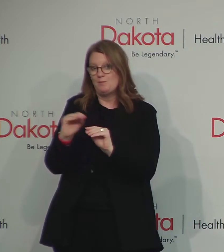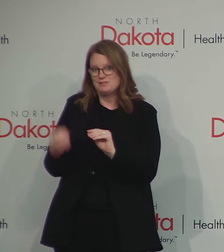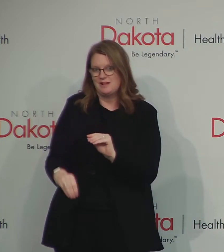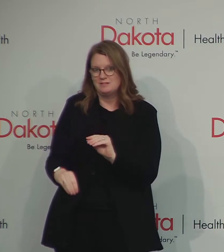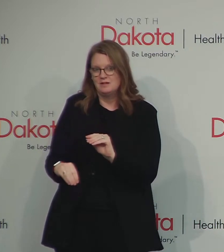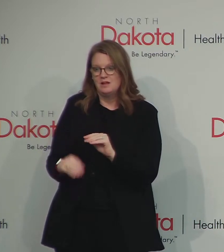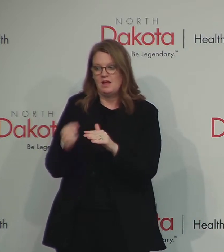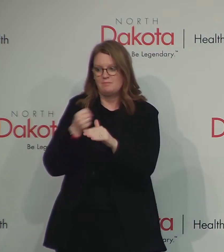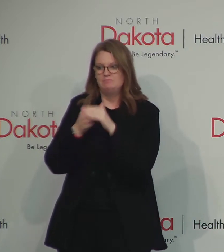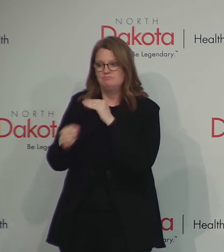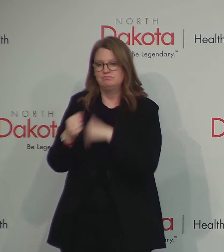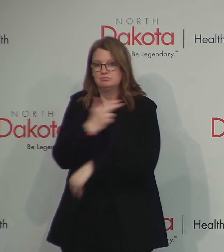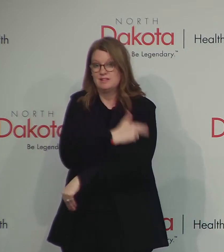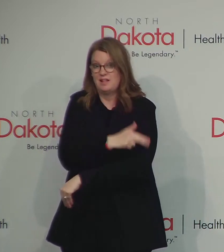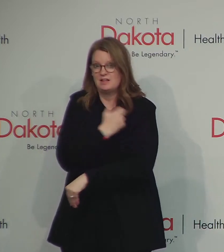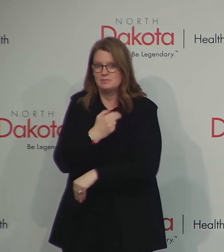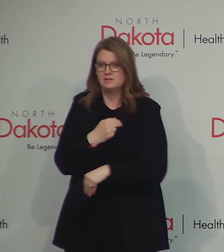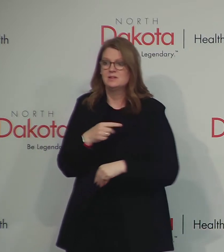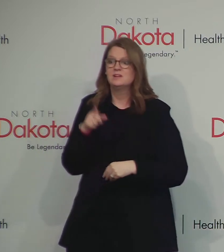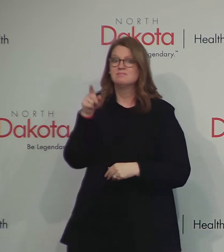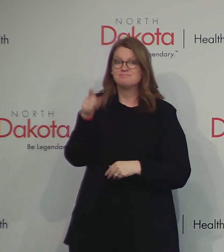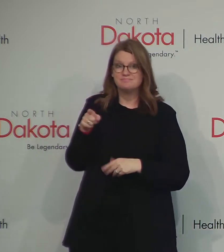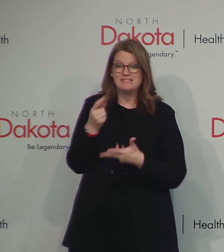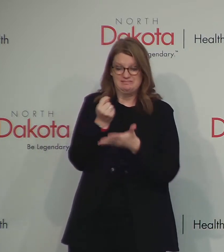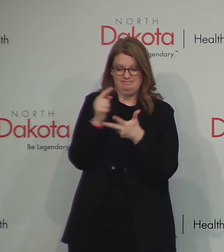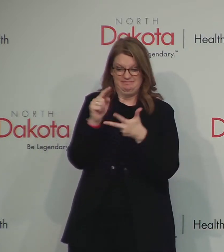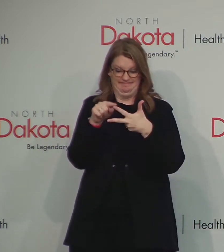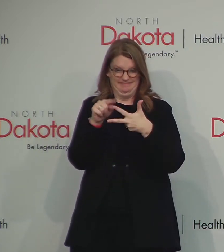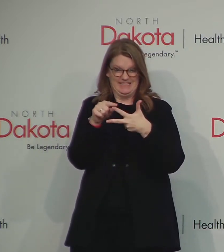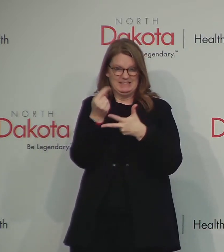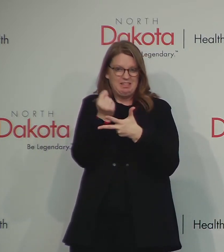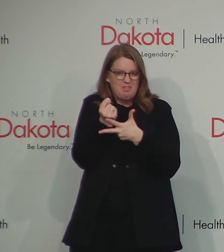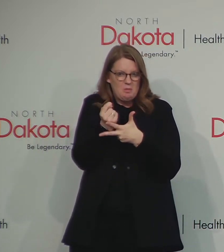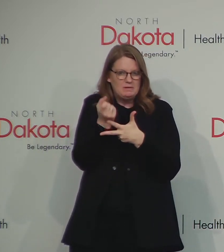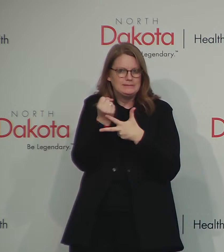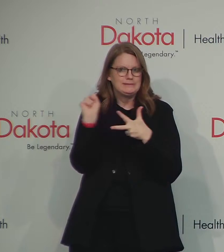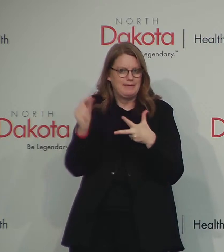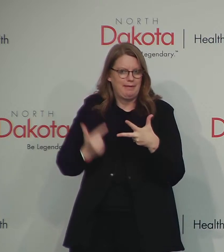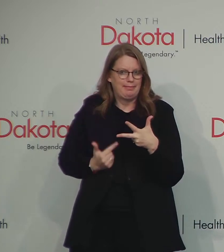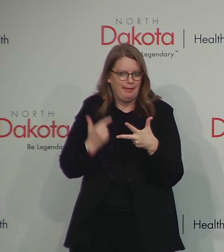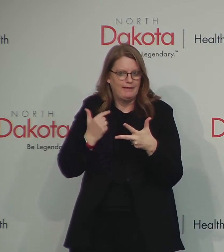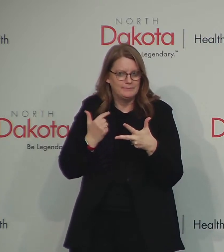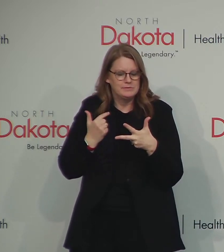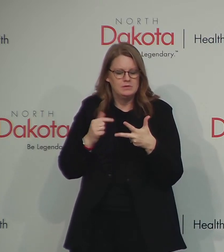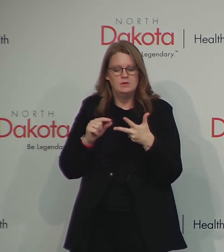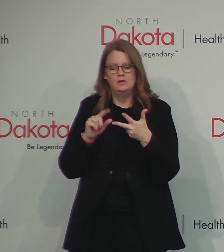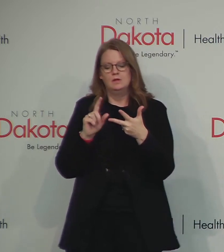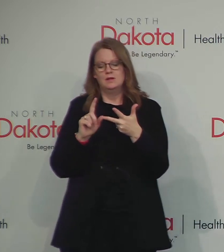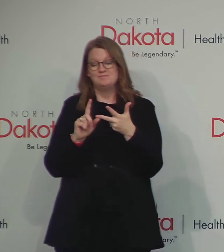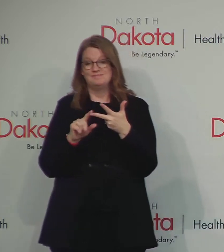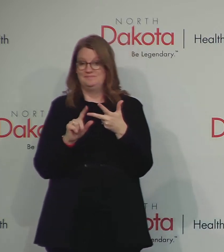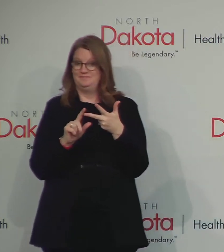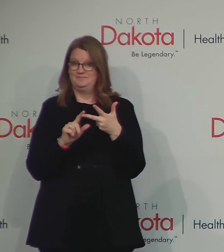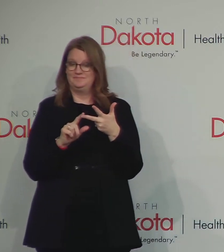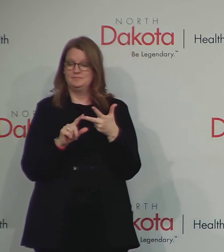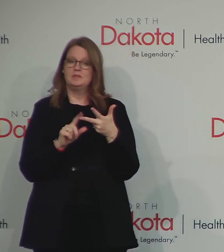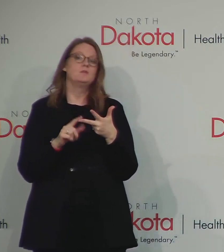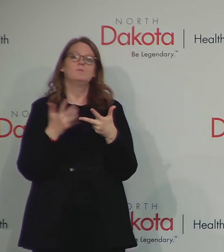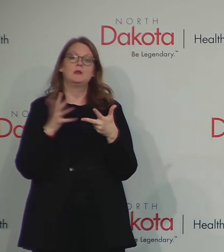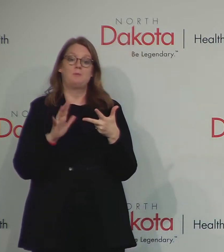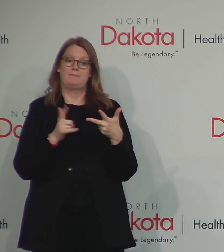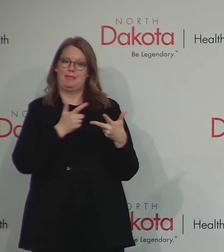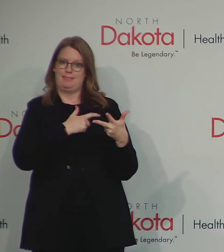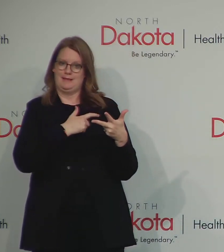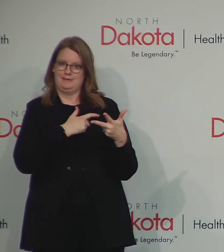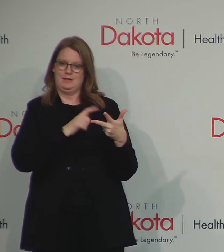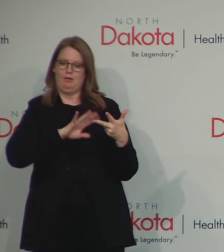so again, this is something that's saving lives and saving hospital capacity. And then the last thing to make sure that we don't become complacent